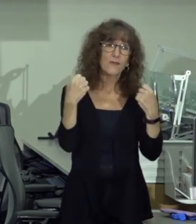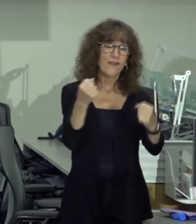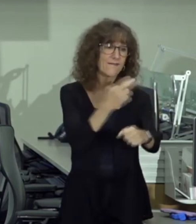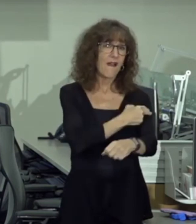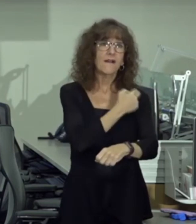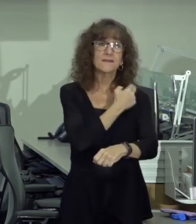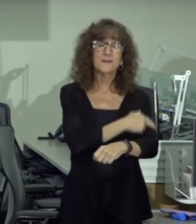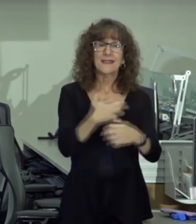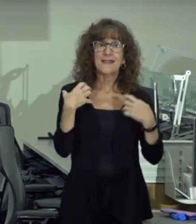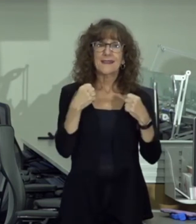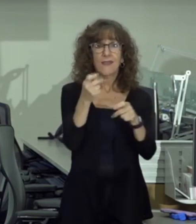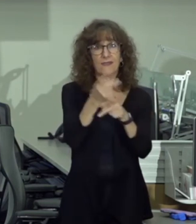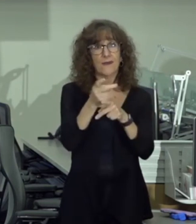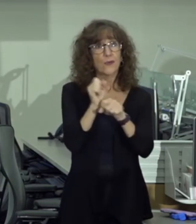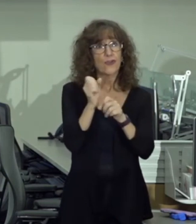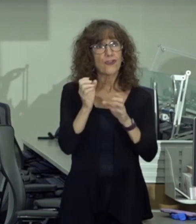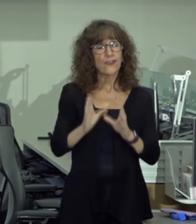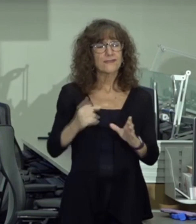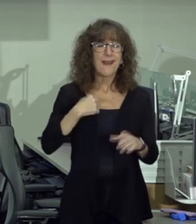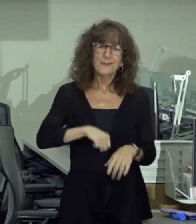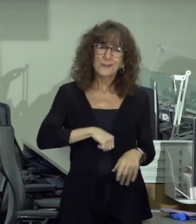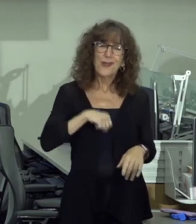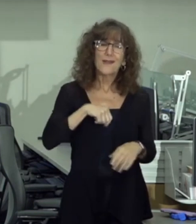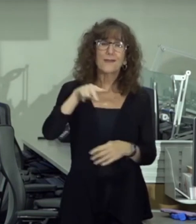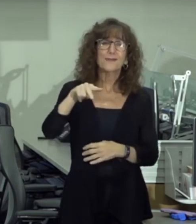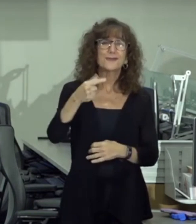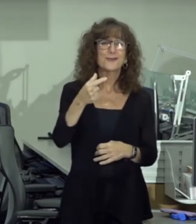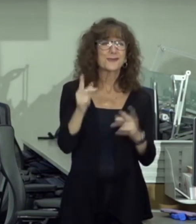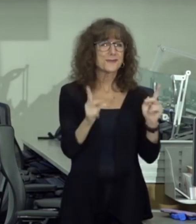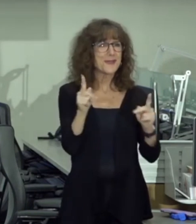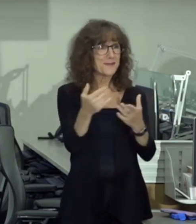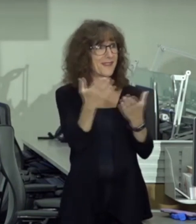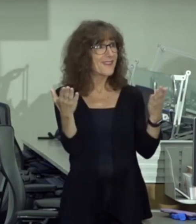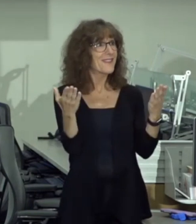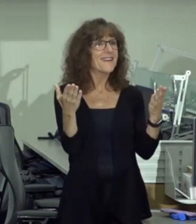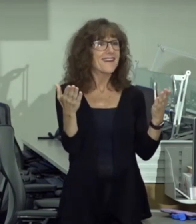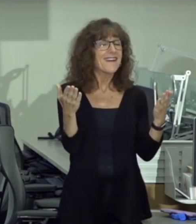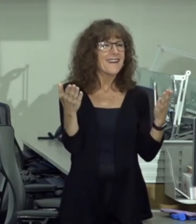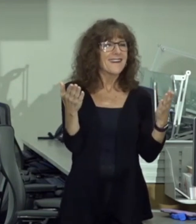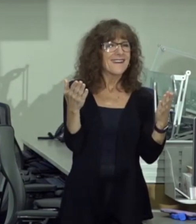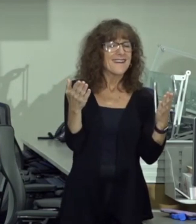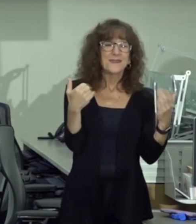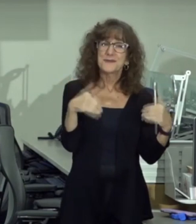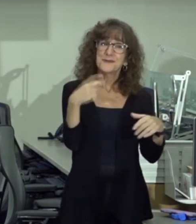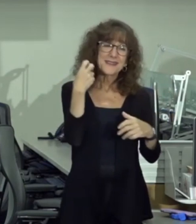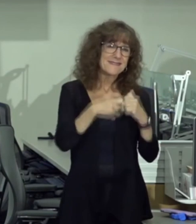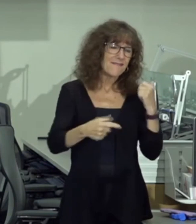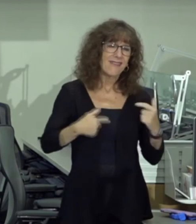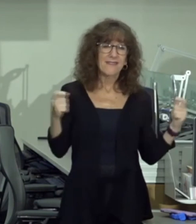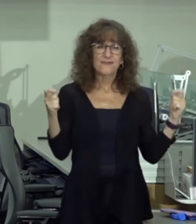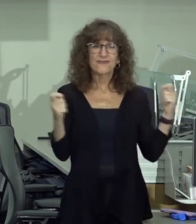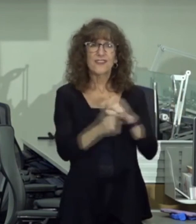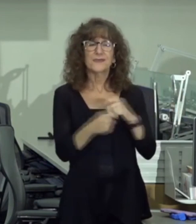and healthcare workers. I am so proud of the Prince Georgians who have made this very difficult life